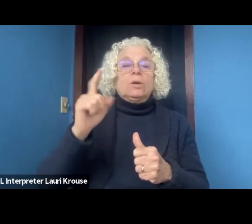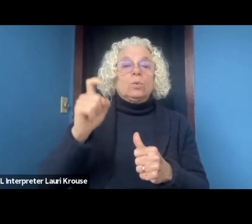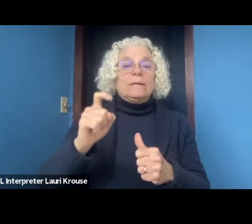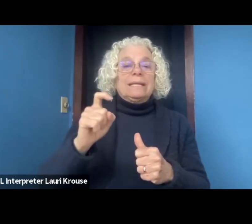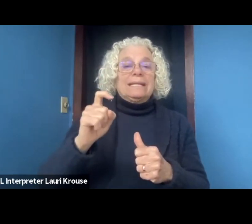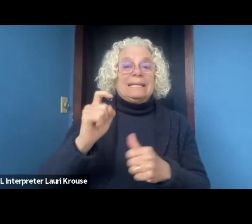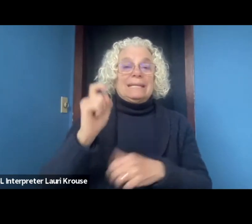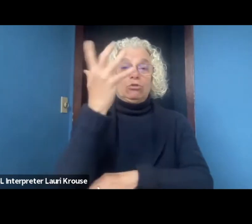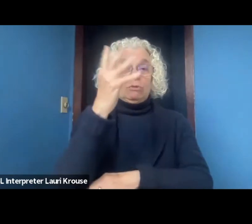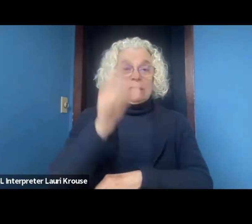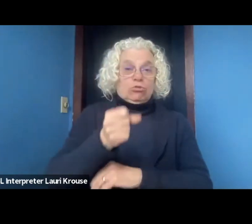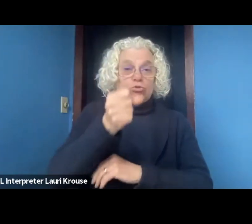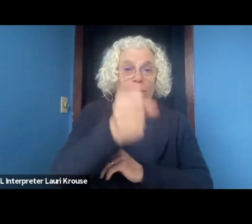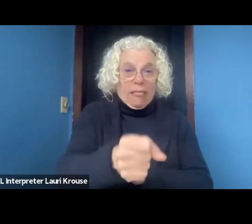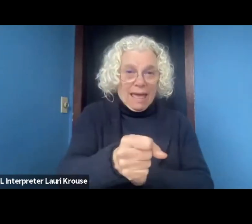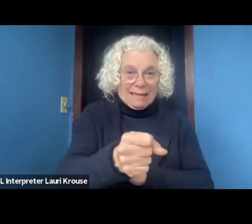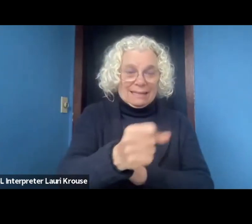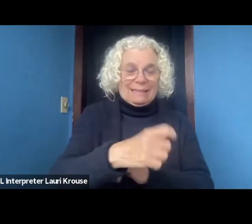plant trees.